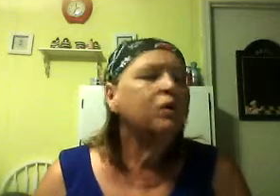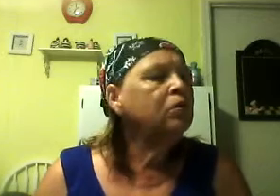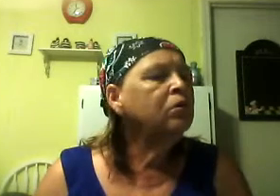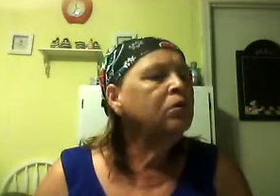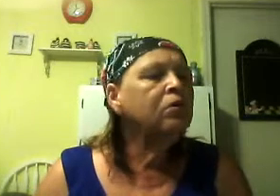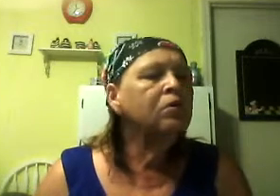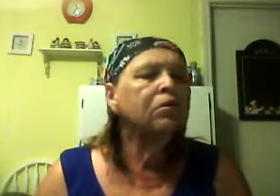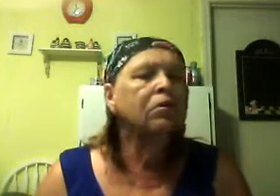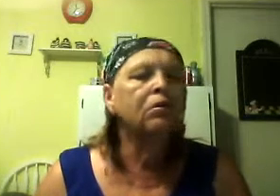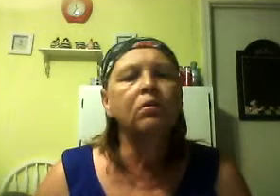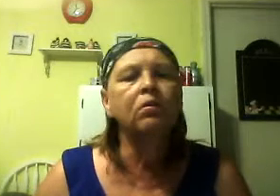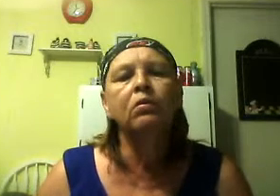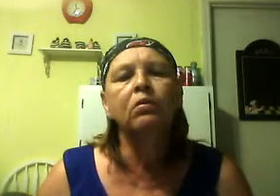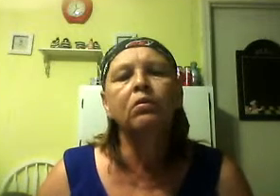loving you.